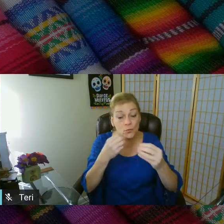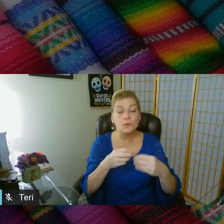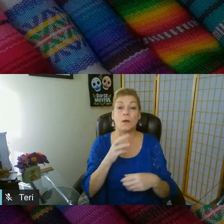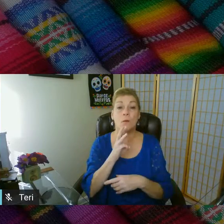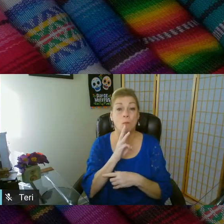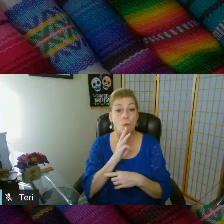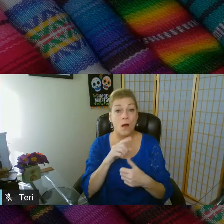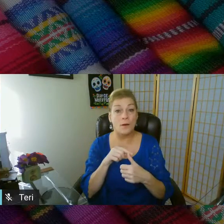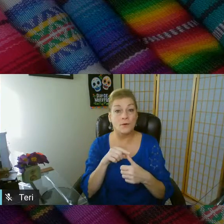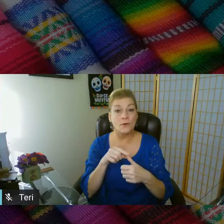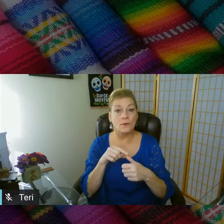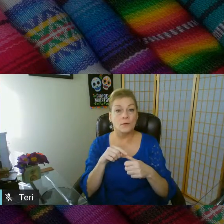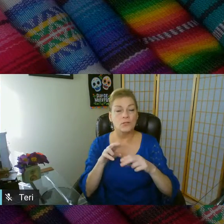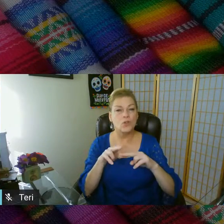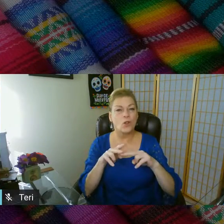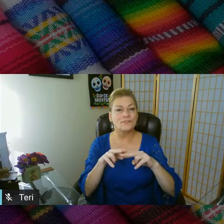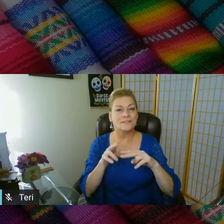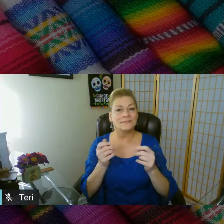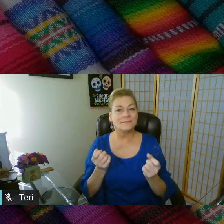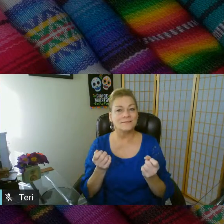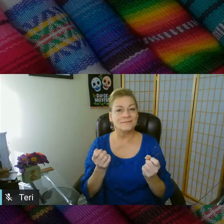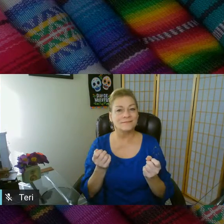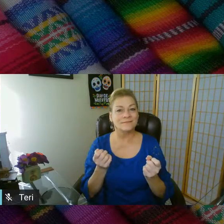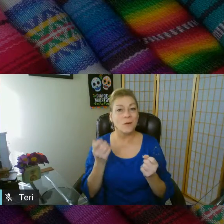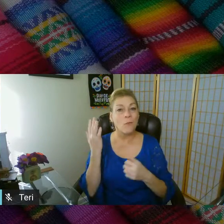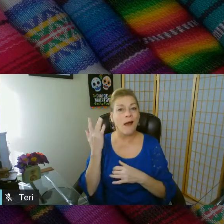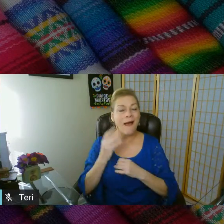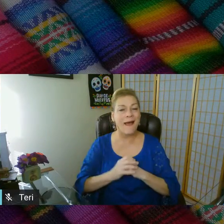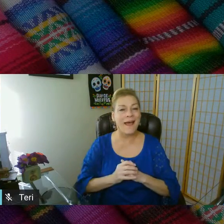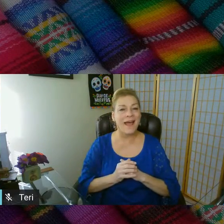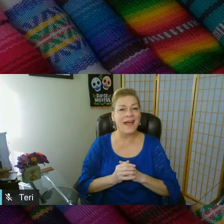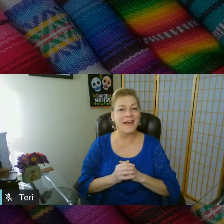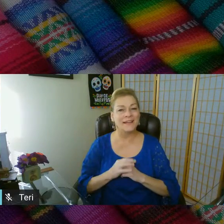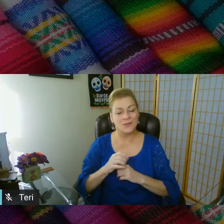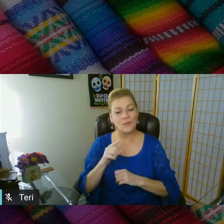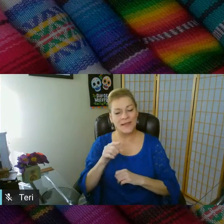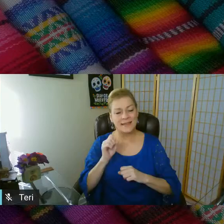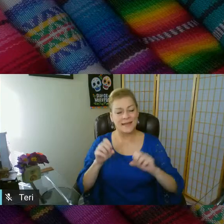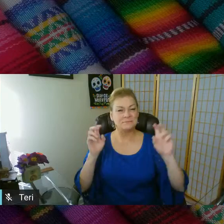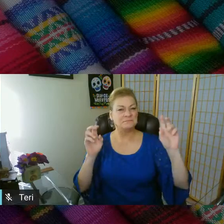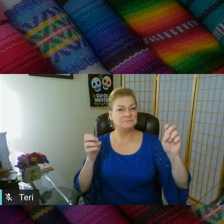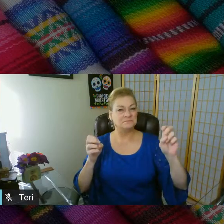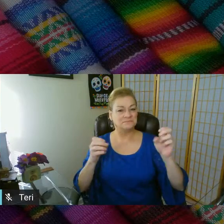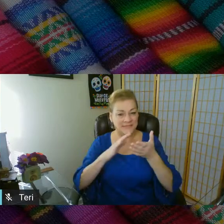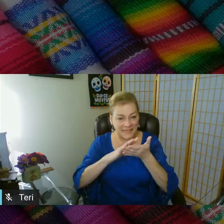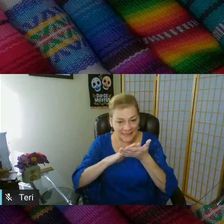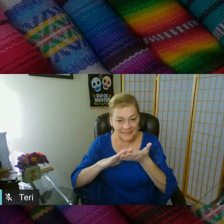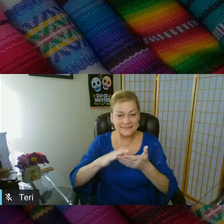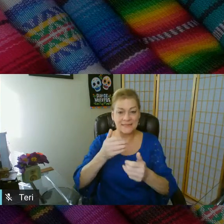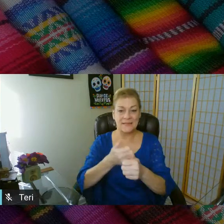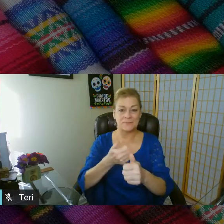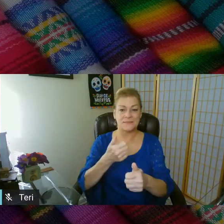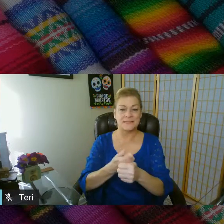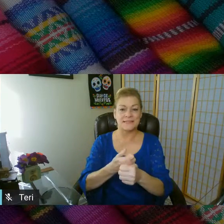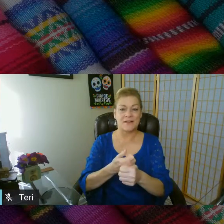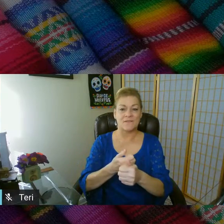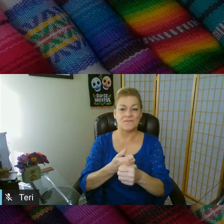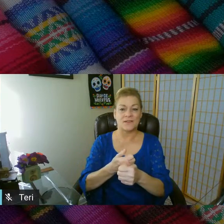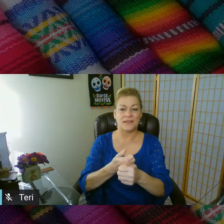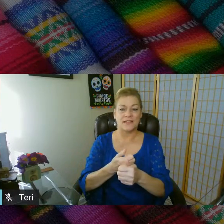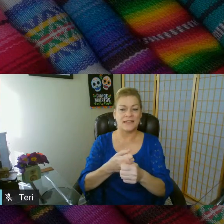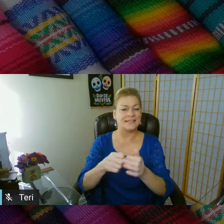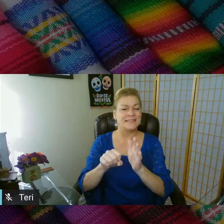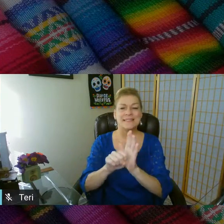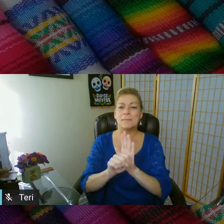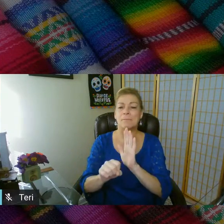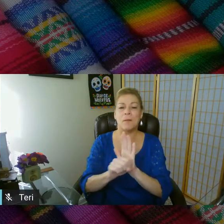and salt. And that's so that they can sort of cleanse themselves or purify. That's a symbolic of purification.